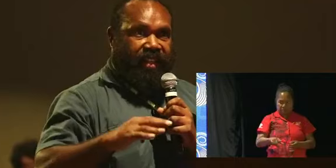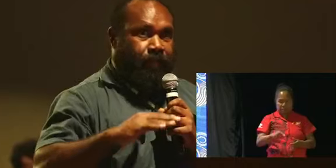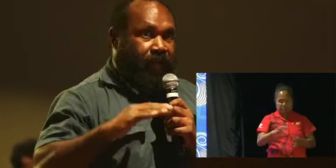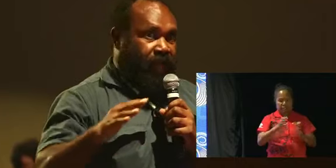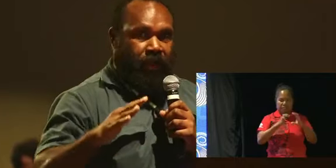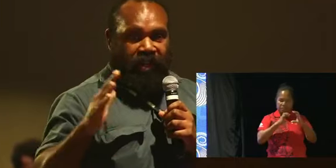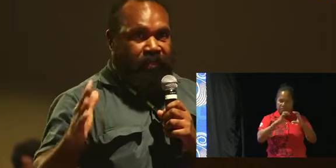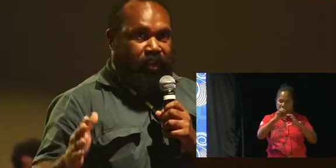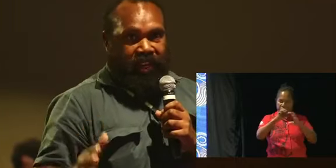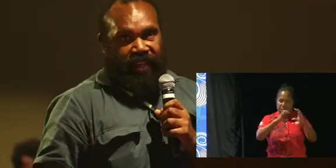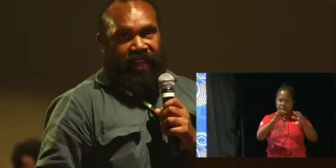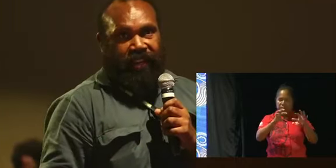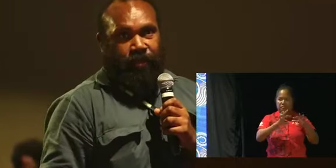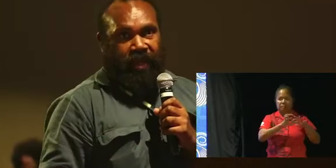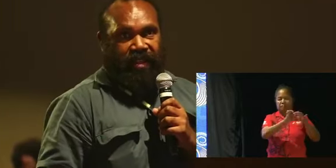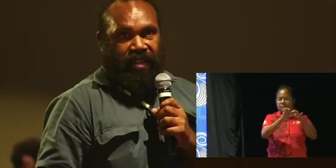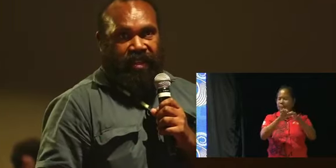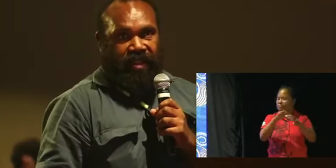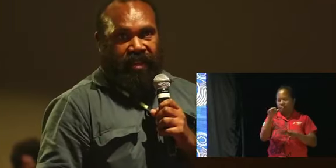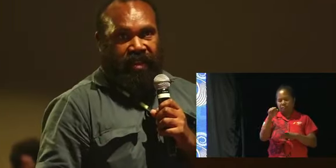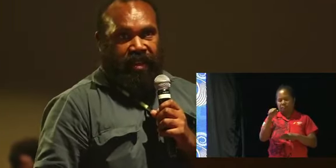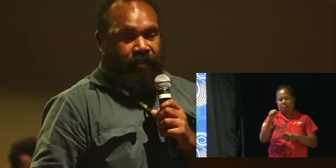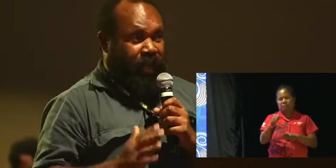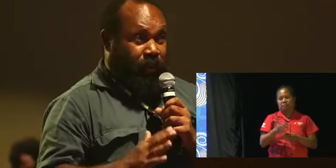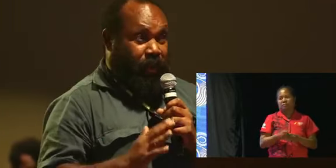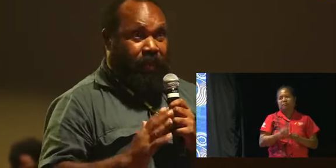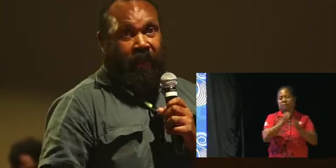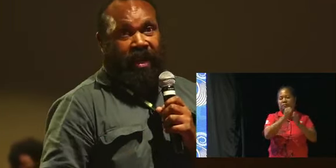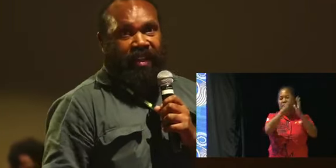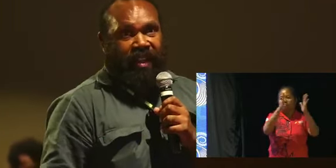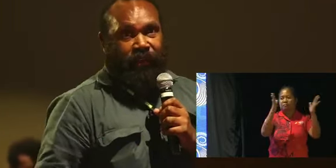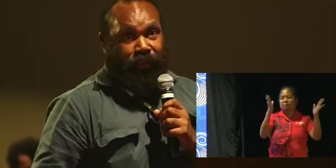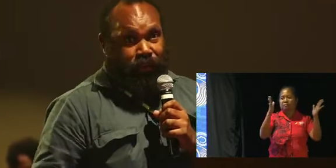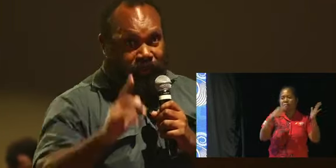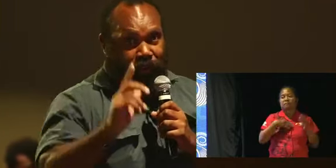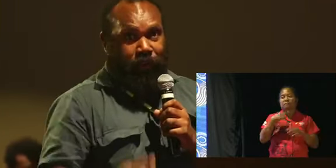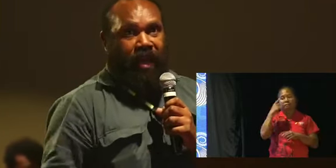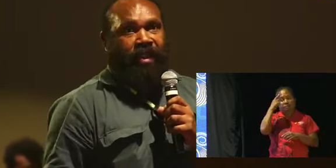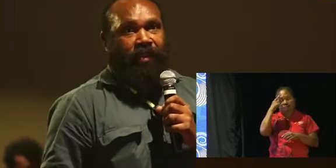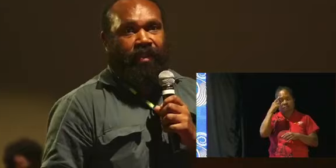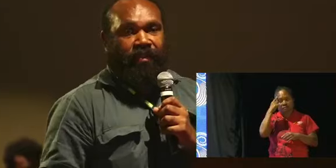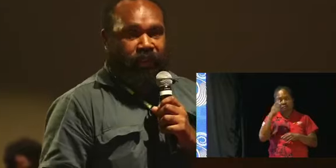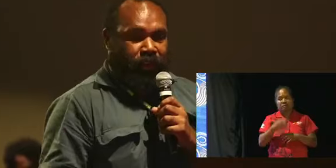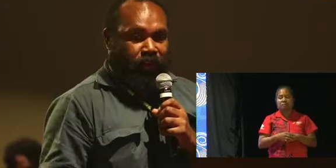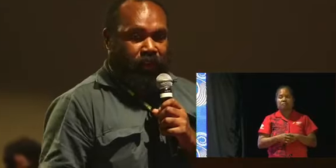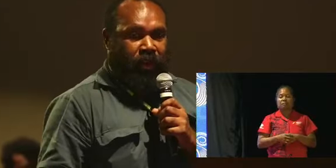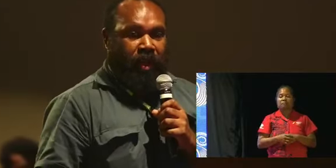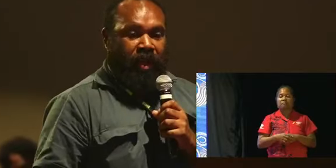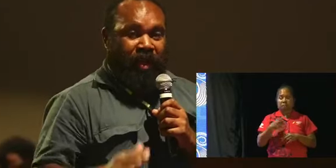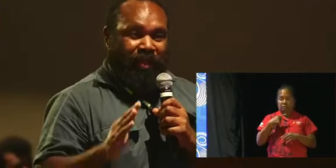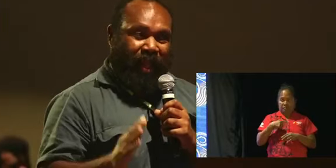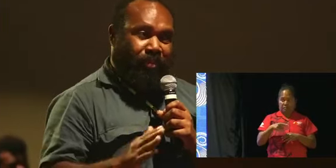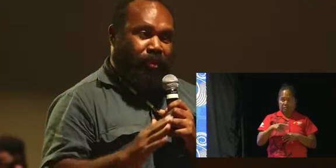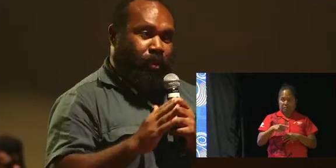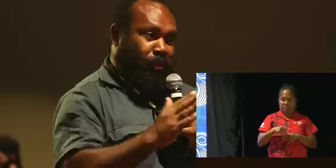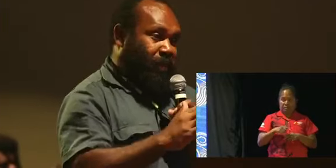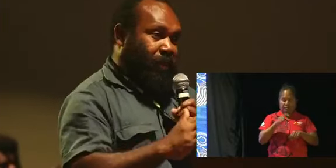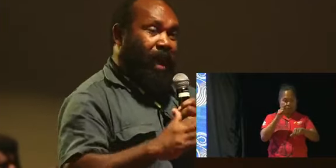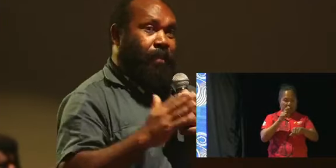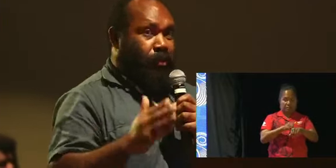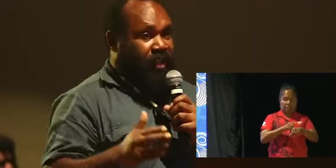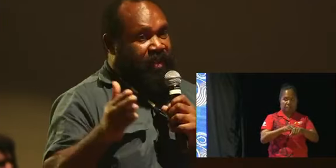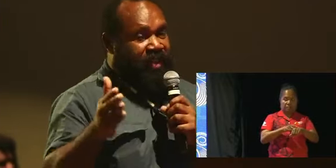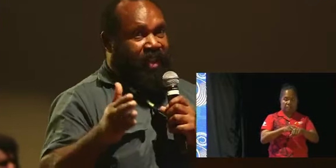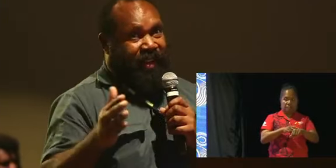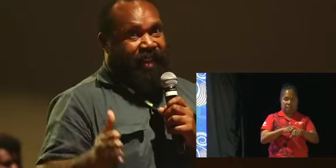communication system network I mean so clear to mas me got one pa worry tas also me trauma hand because lo time supposed me